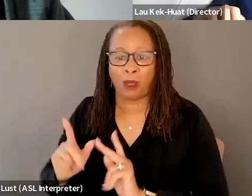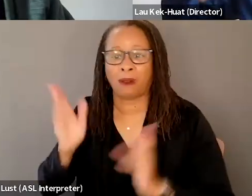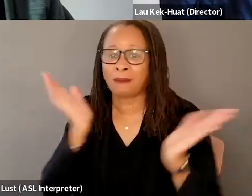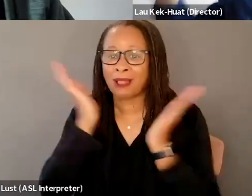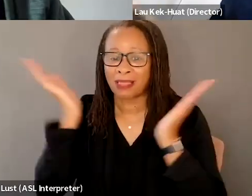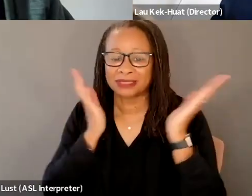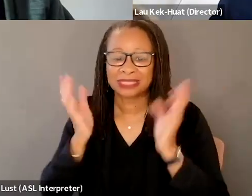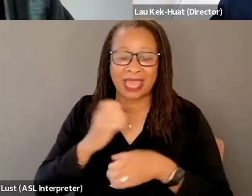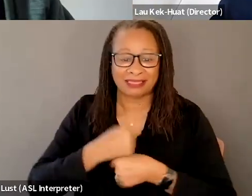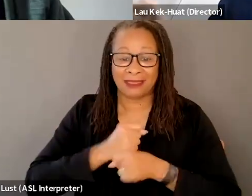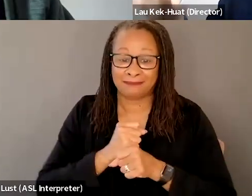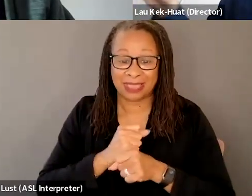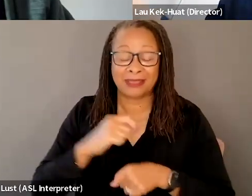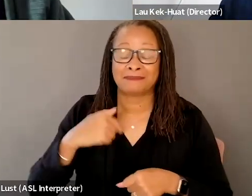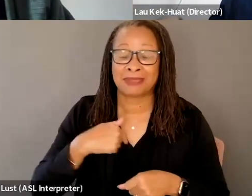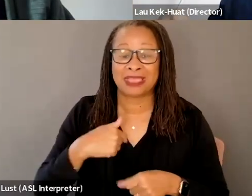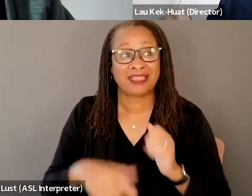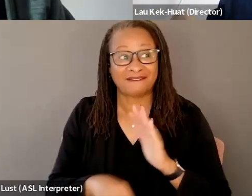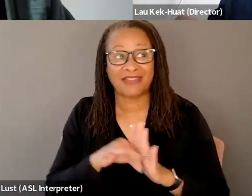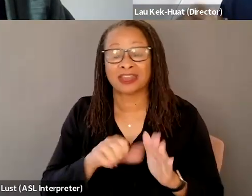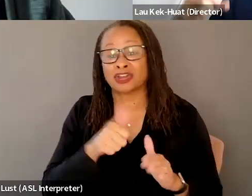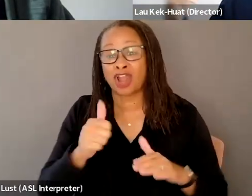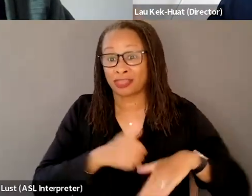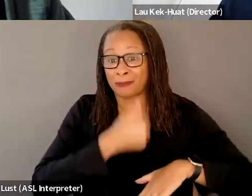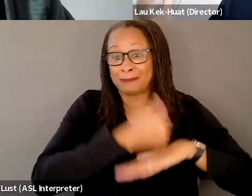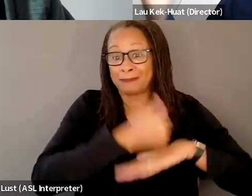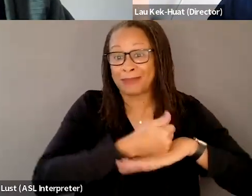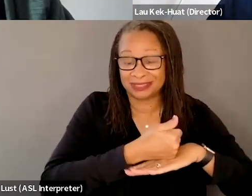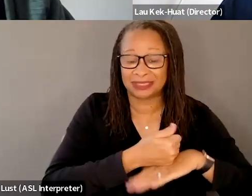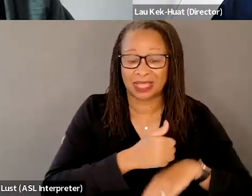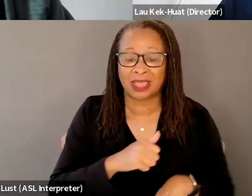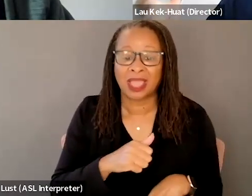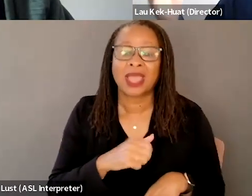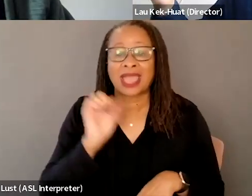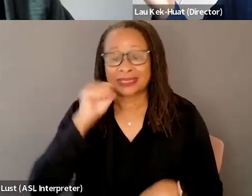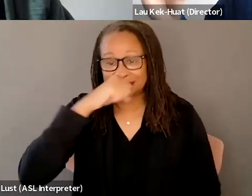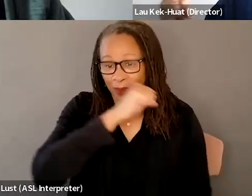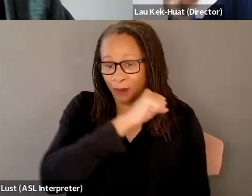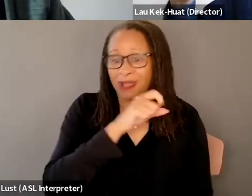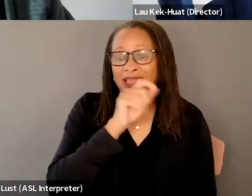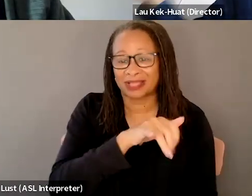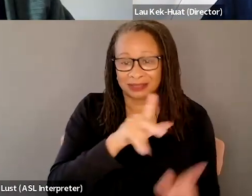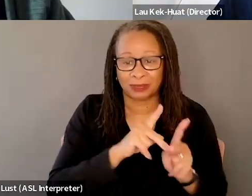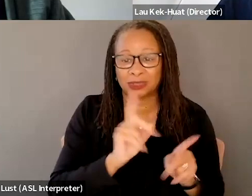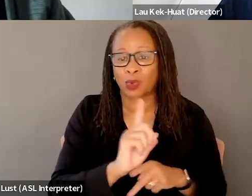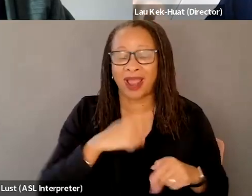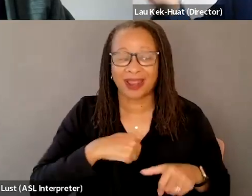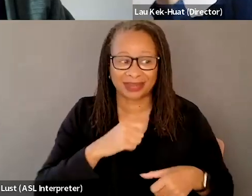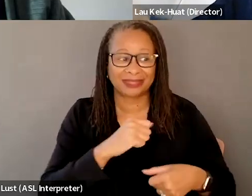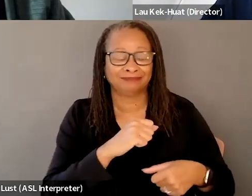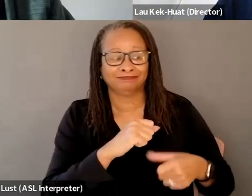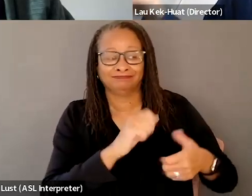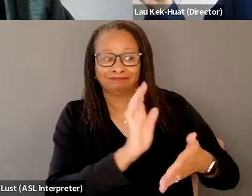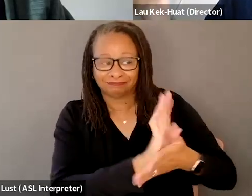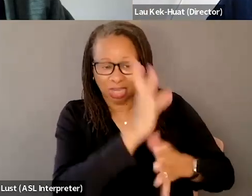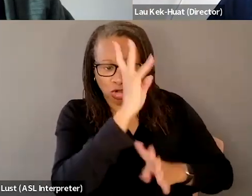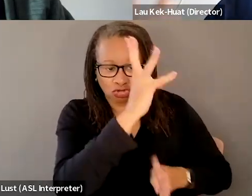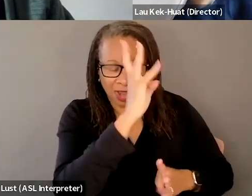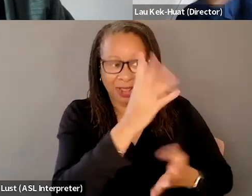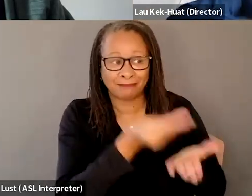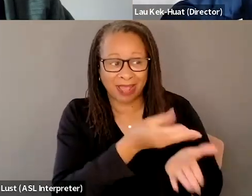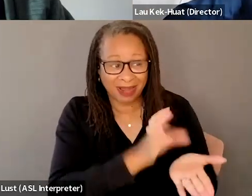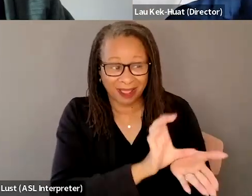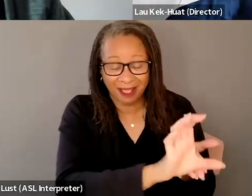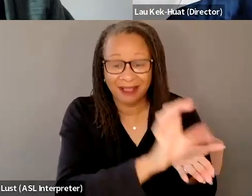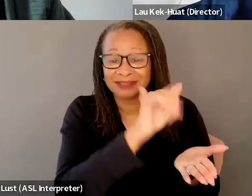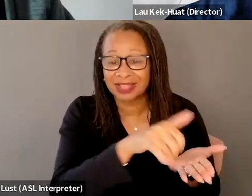me have to find another base. And Taiwan just happened to be the place that I can base there and funding, but then I